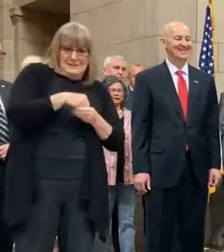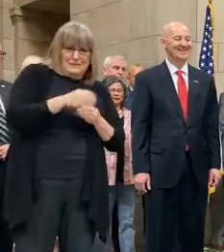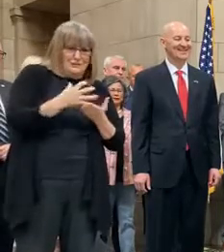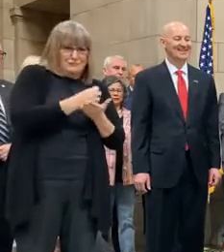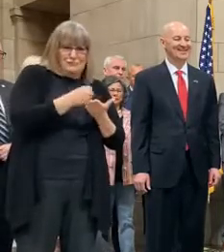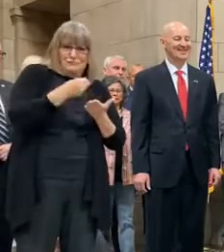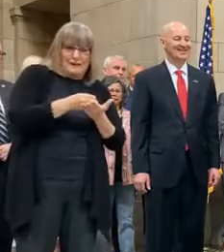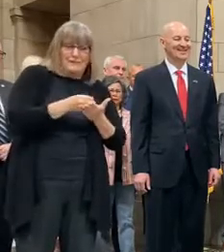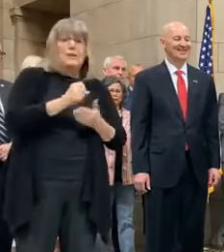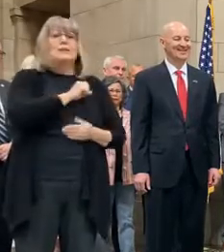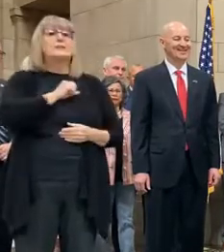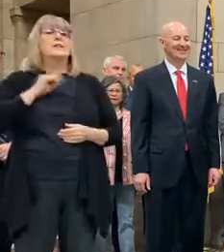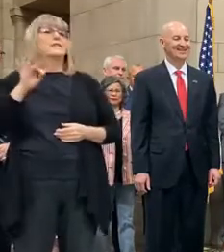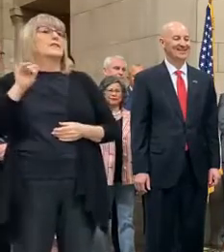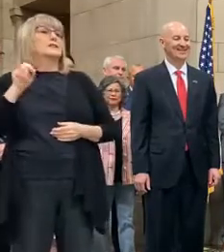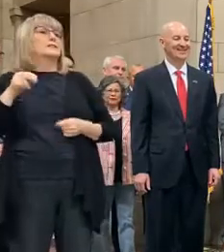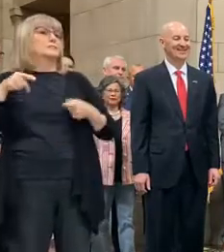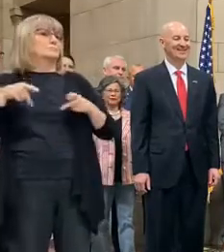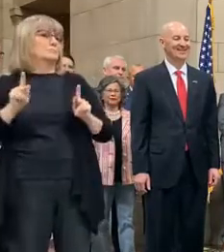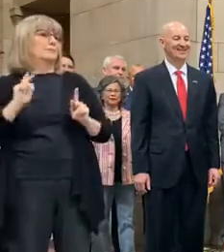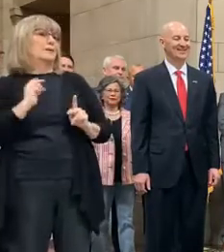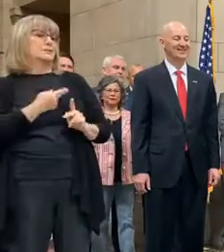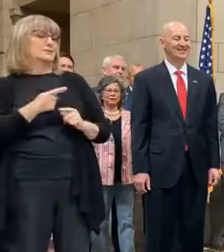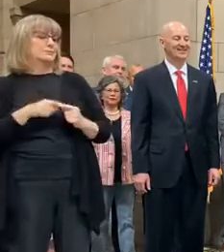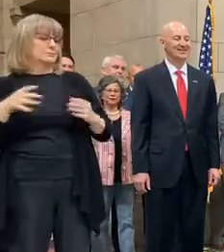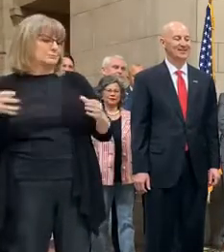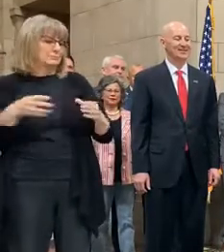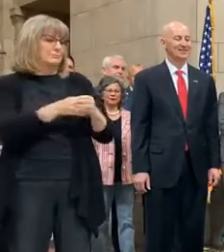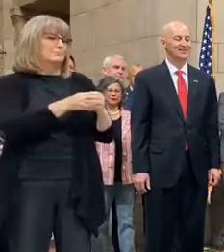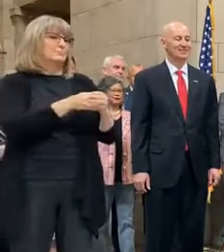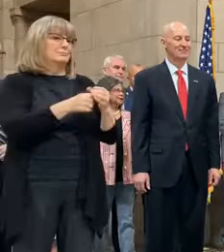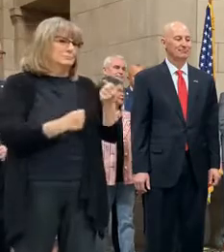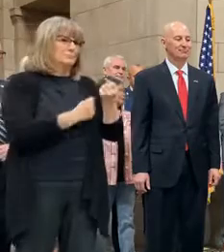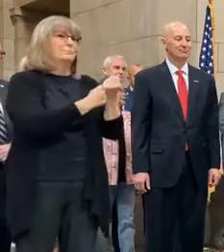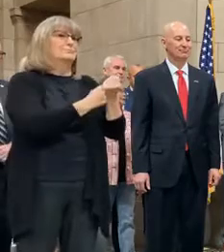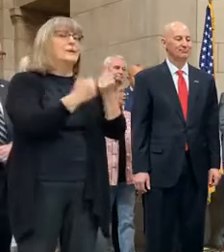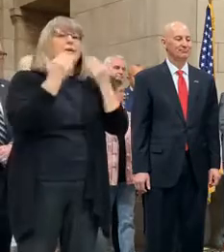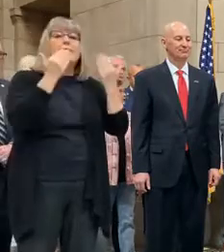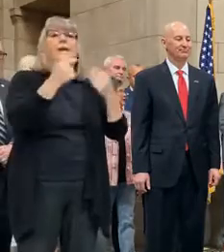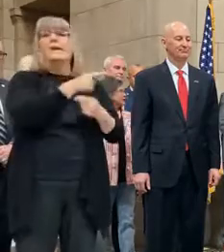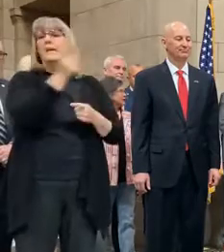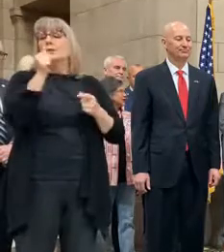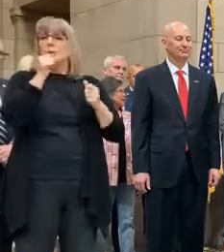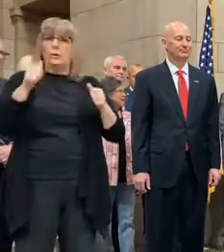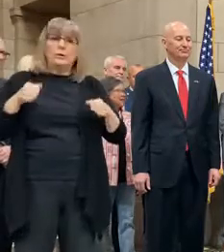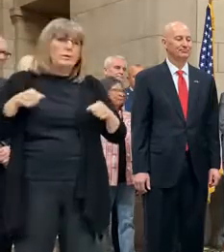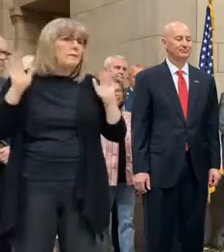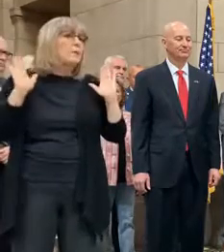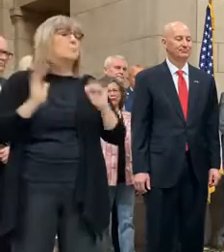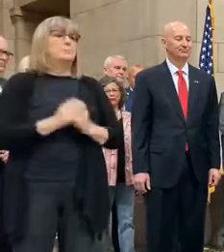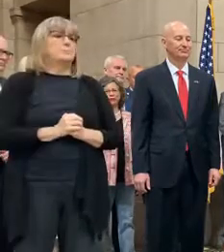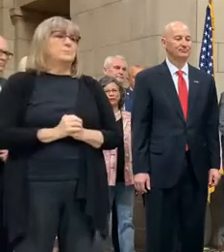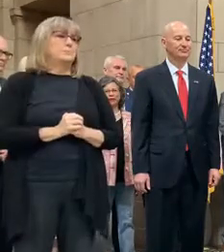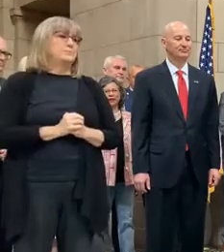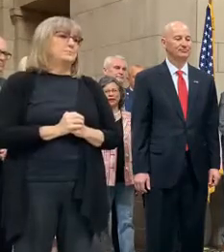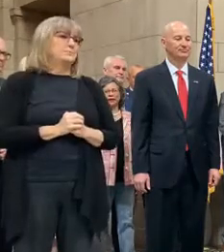Committee, and Senator Friesen allowed us to use it to put it together. I thank everyone for not giving up. I want to